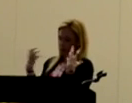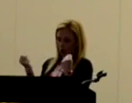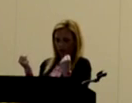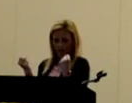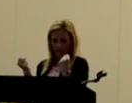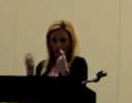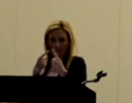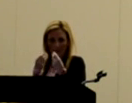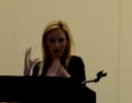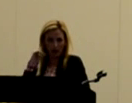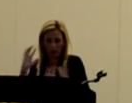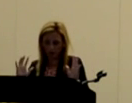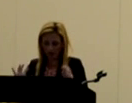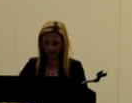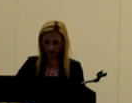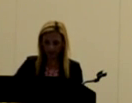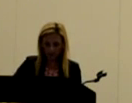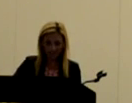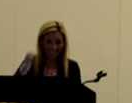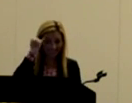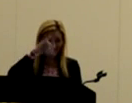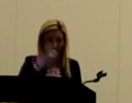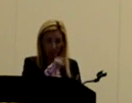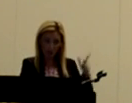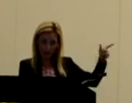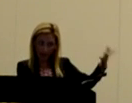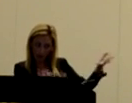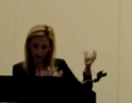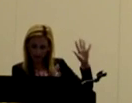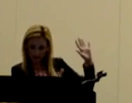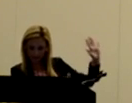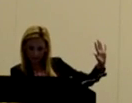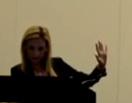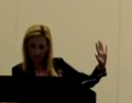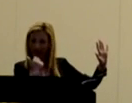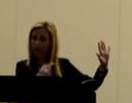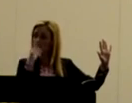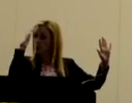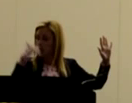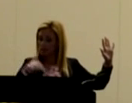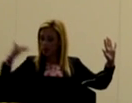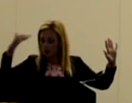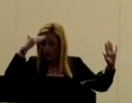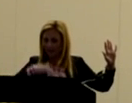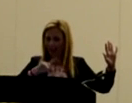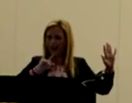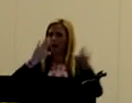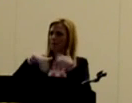to be cured of a hearing loss, if that's what they wanted. Anyone who knows me knows